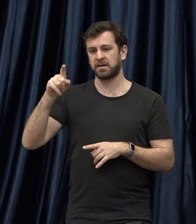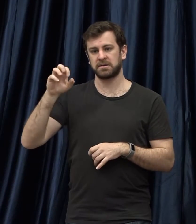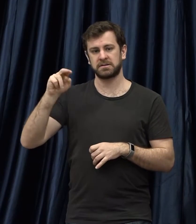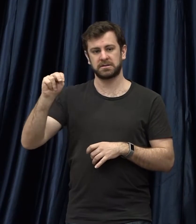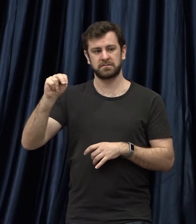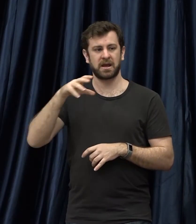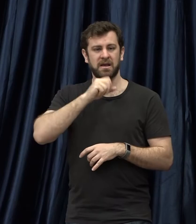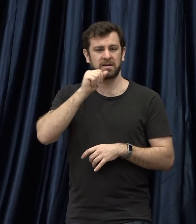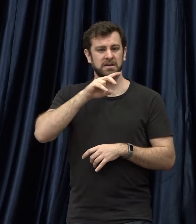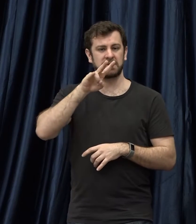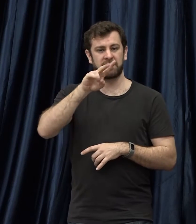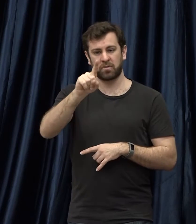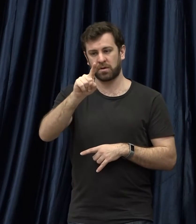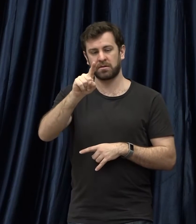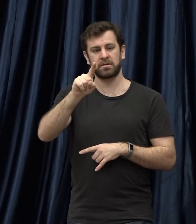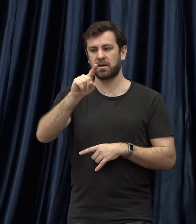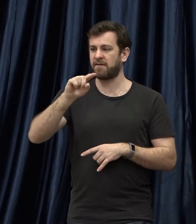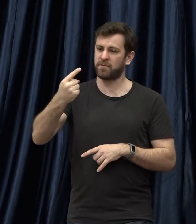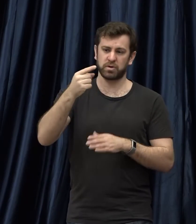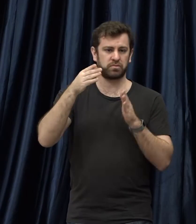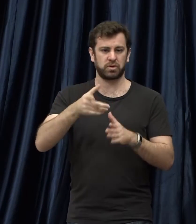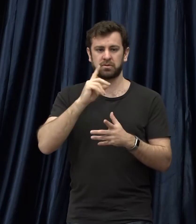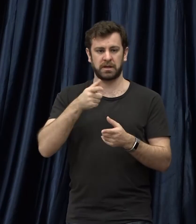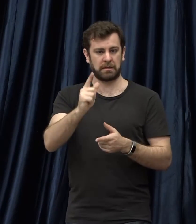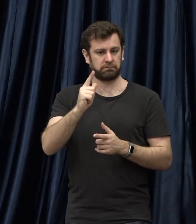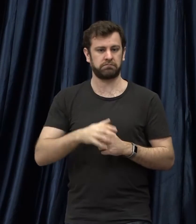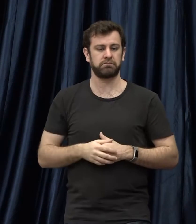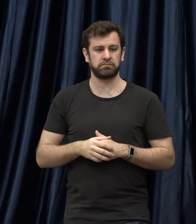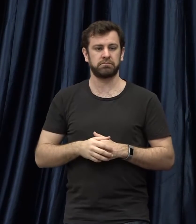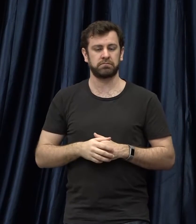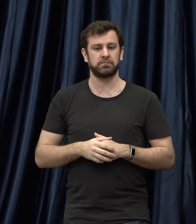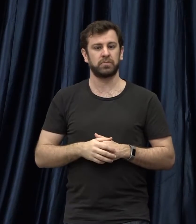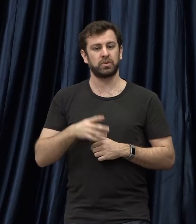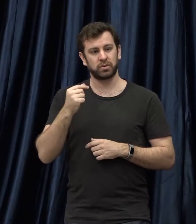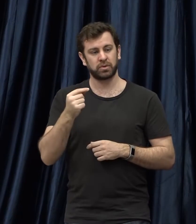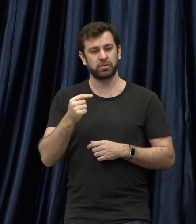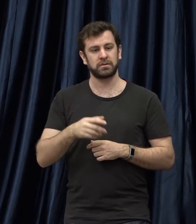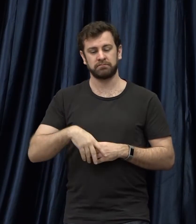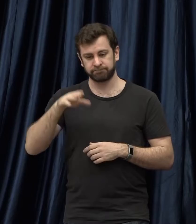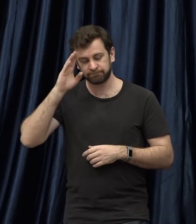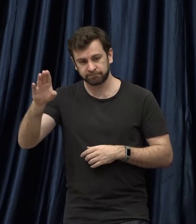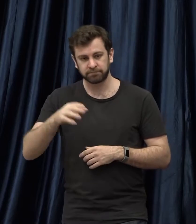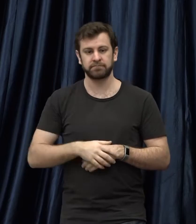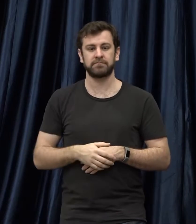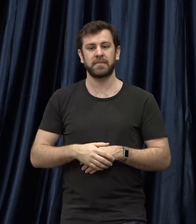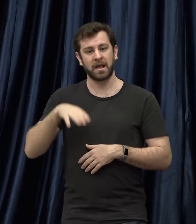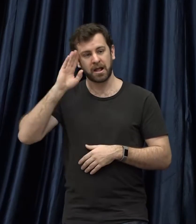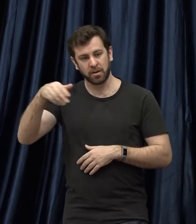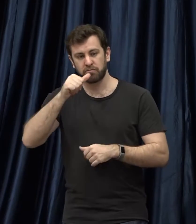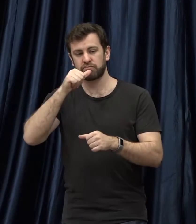old. He was the first person to be killed. He greeted the killer at the door and said, "Hello,